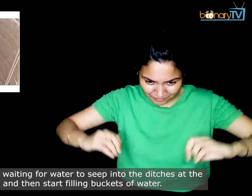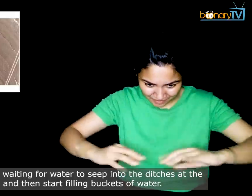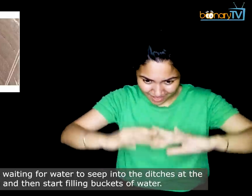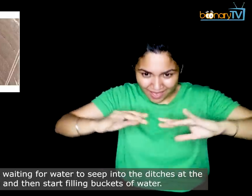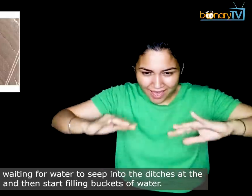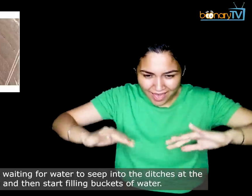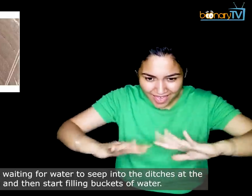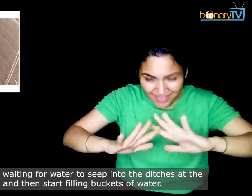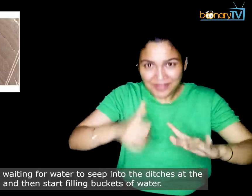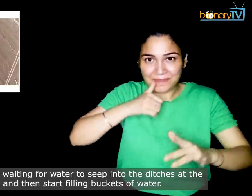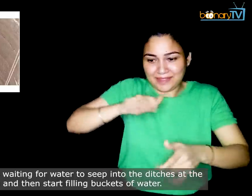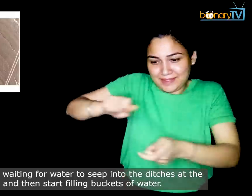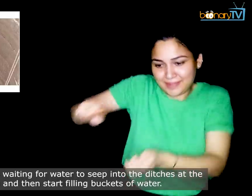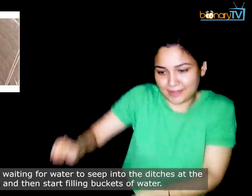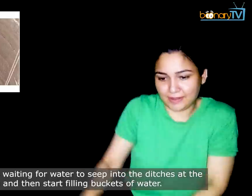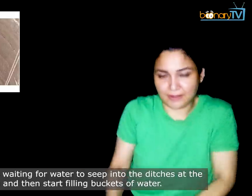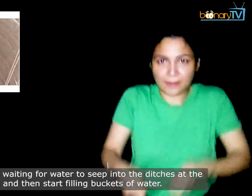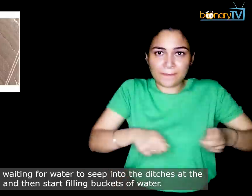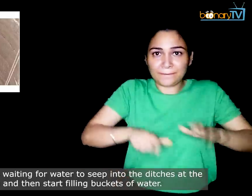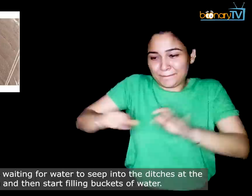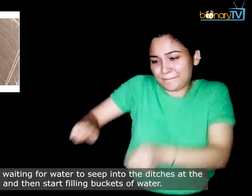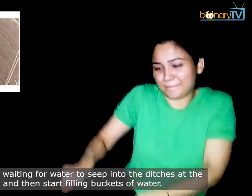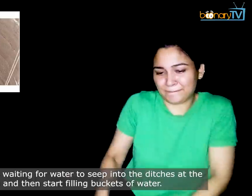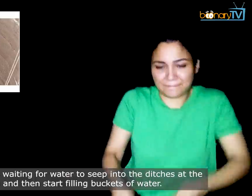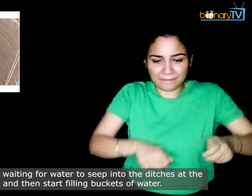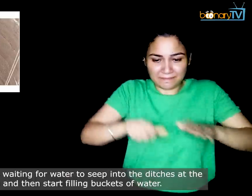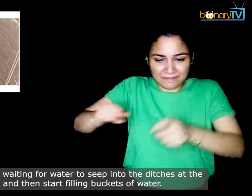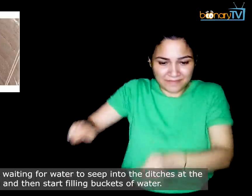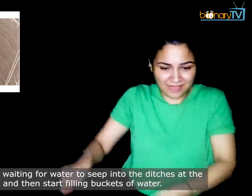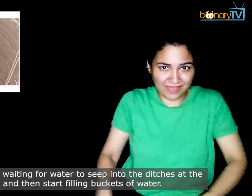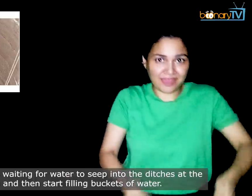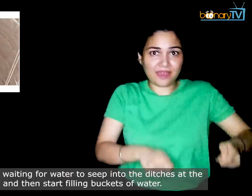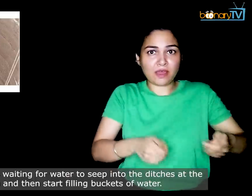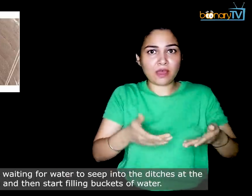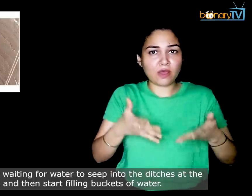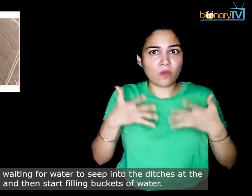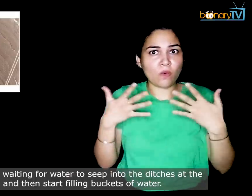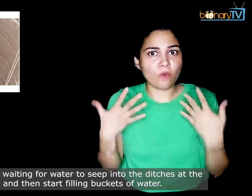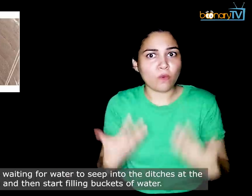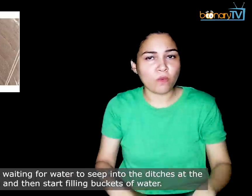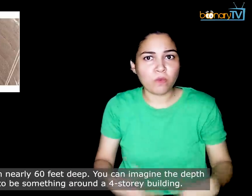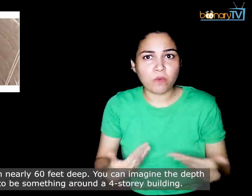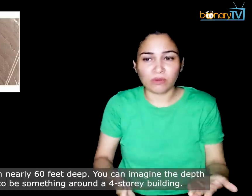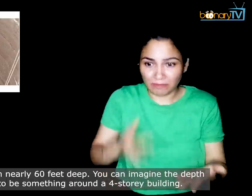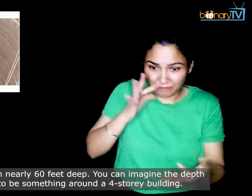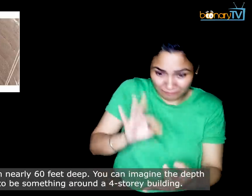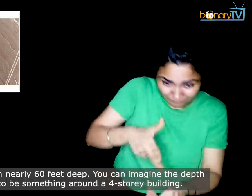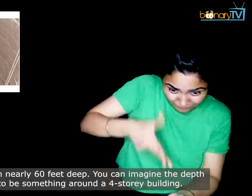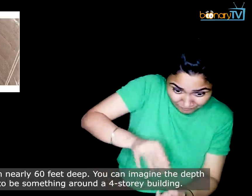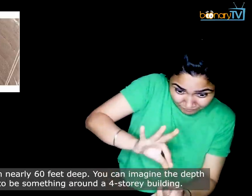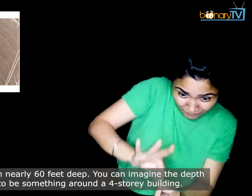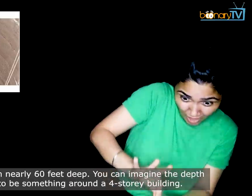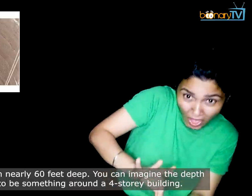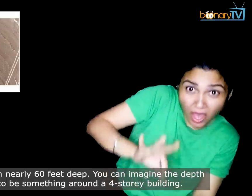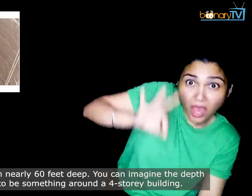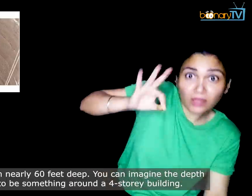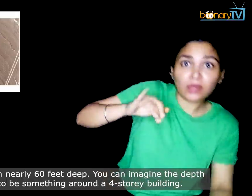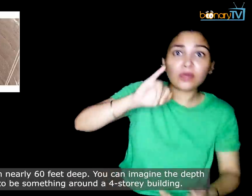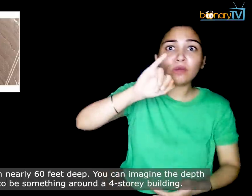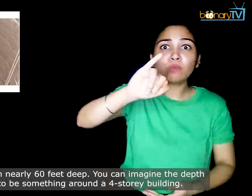at the bottom and then start filling buckets of water. They rappel down nearly